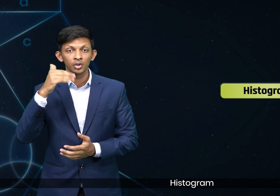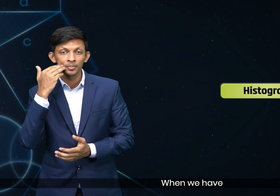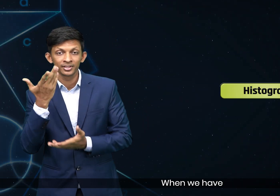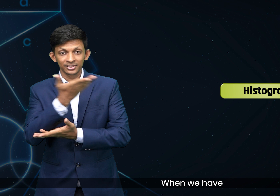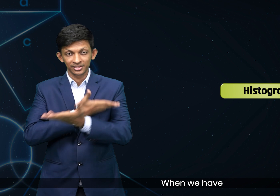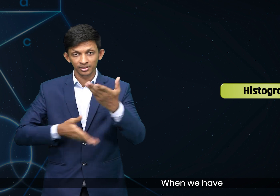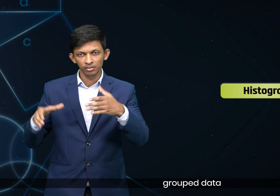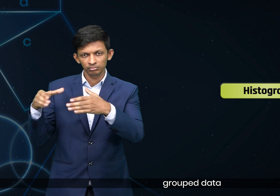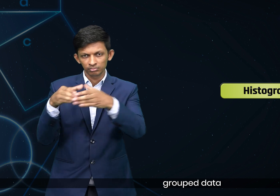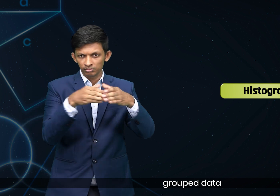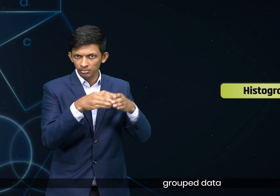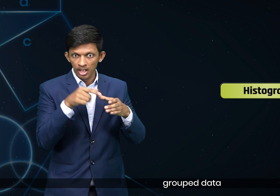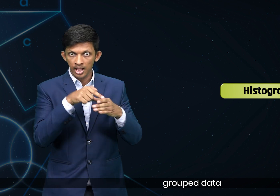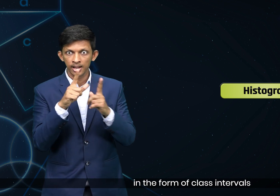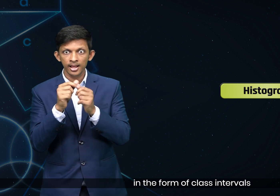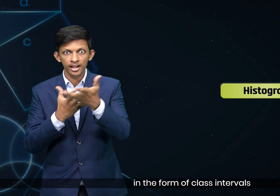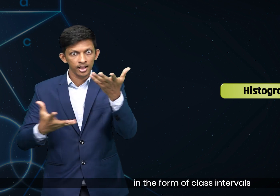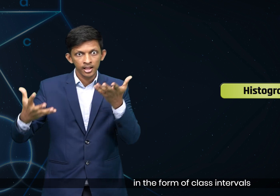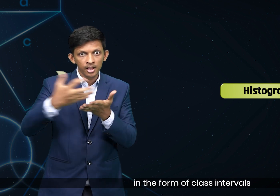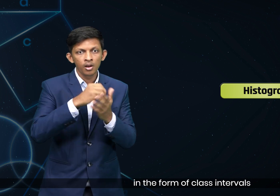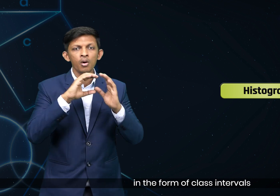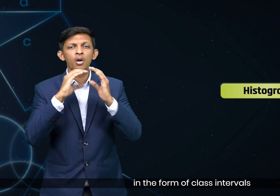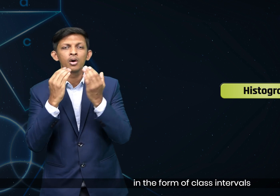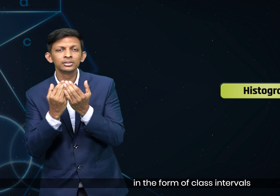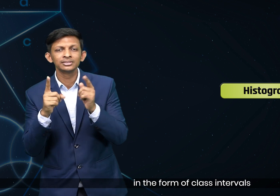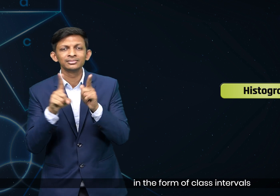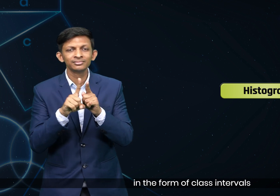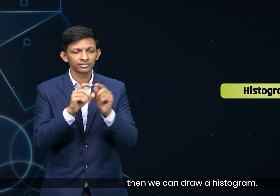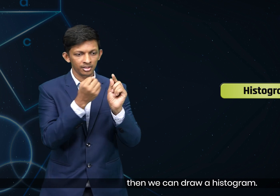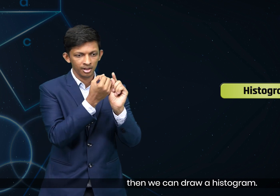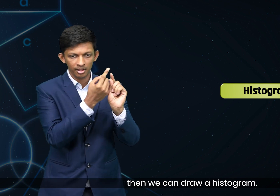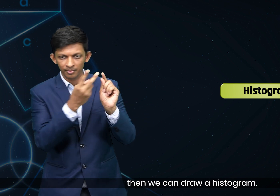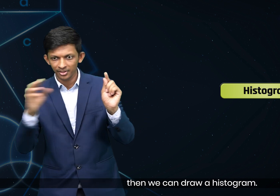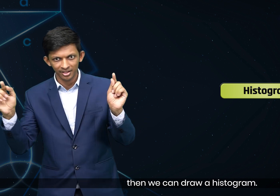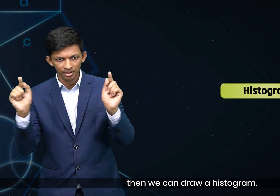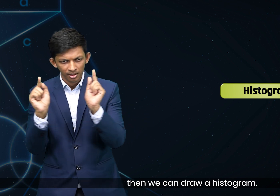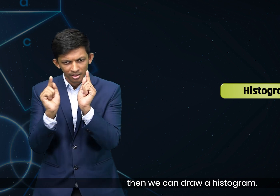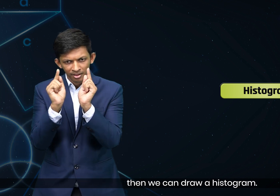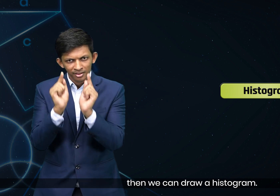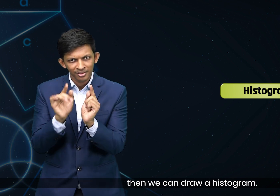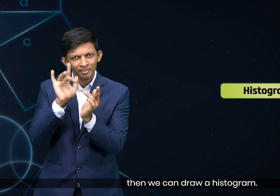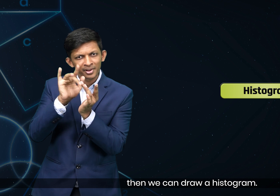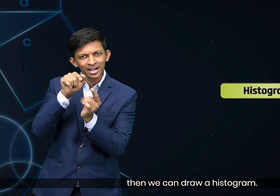When we have grouped data in the form of class intervals, then we can draw a histogram.